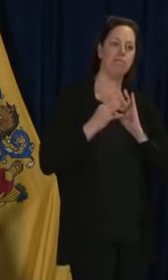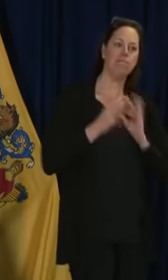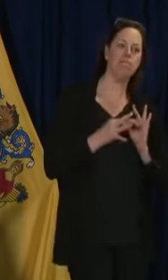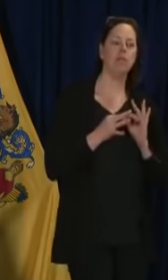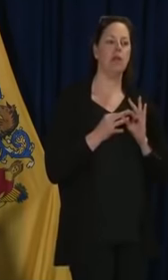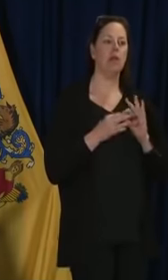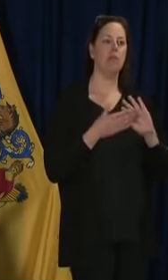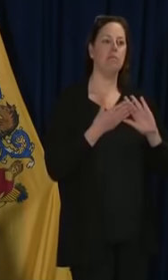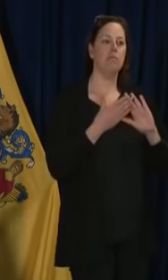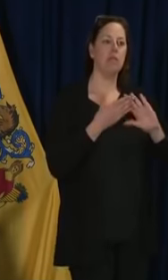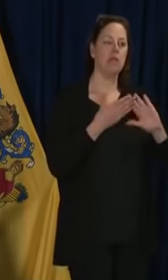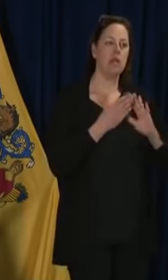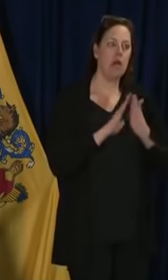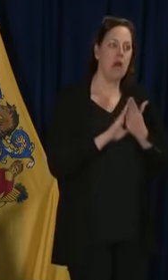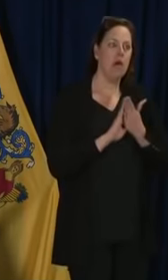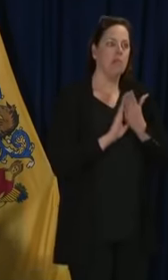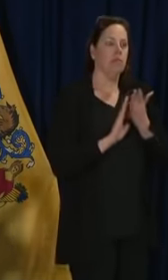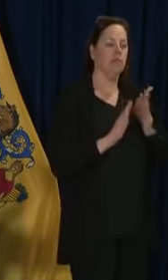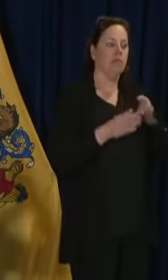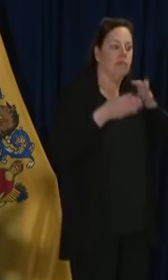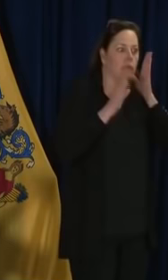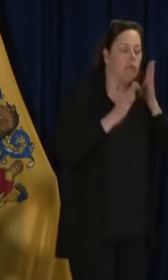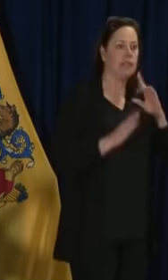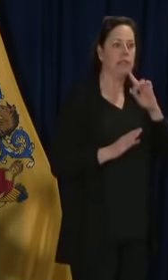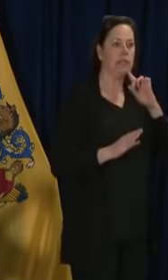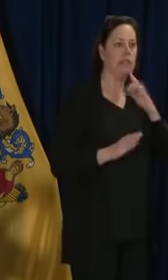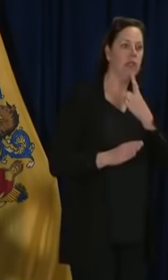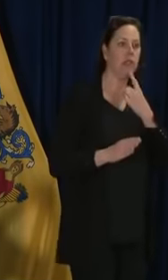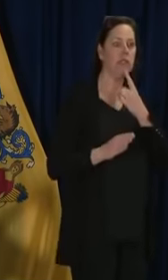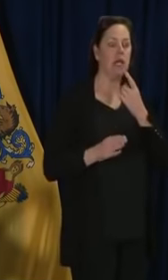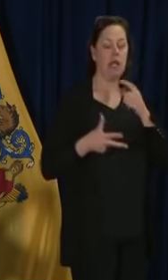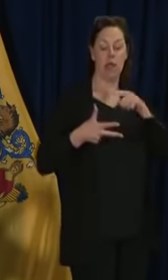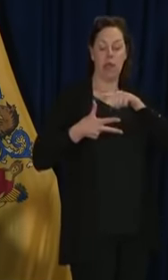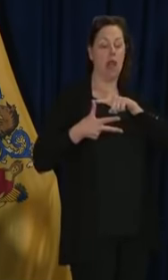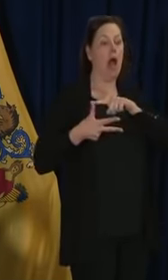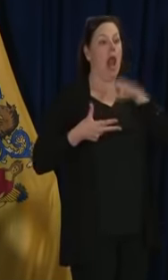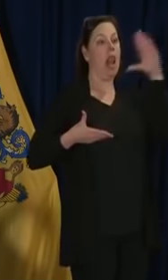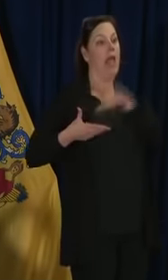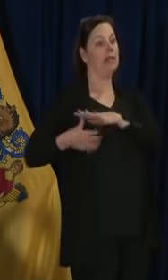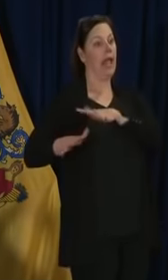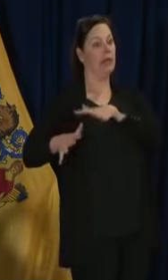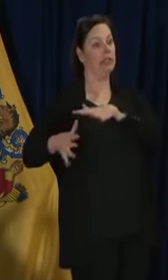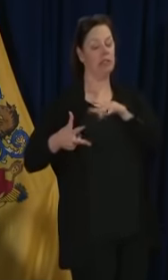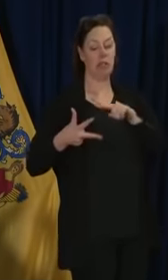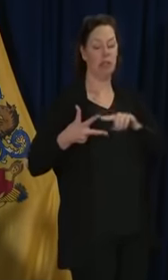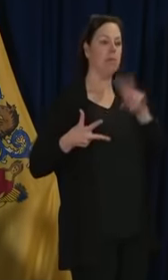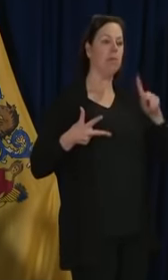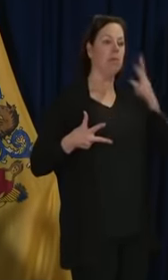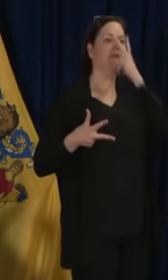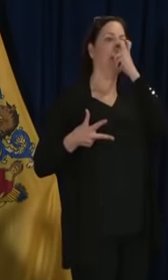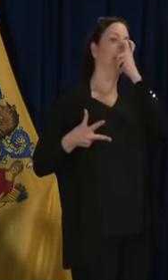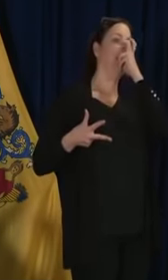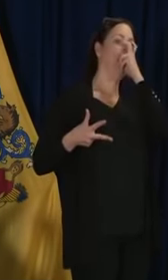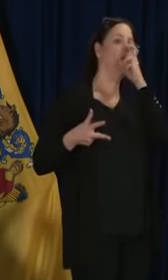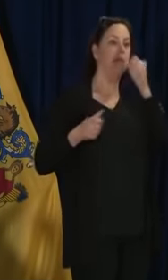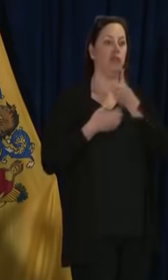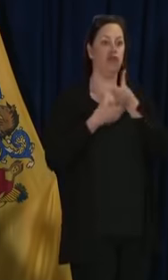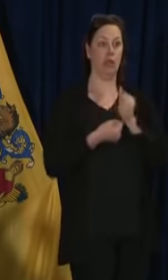this seriously. And if we can lessen the anxiety, get folks who don't believe to believe and trust